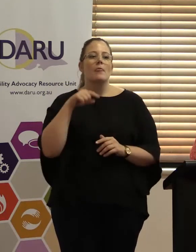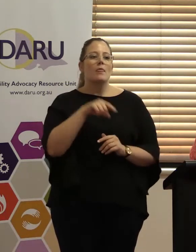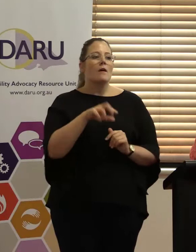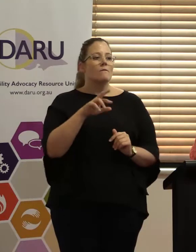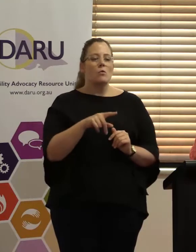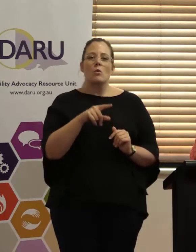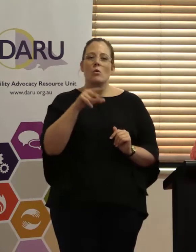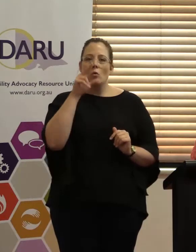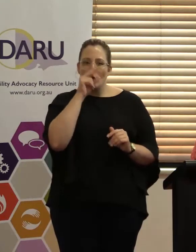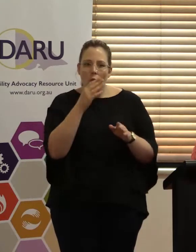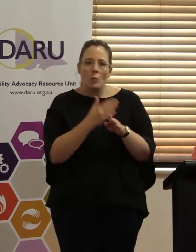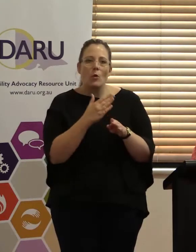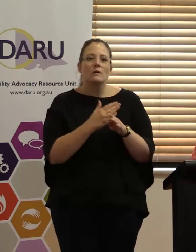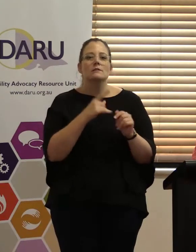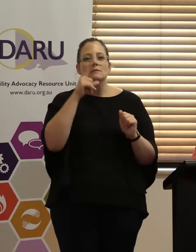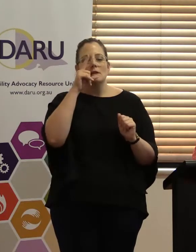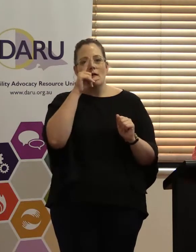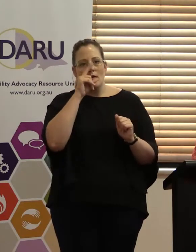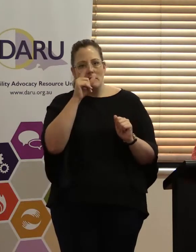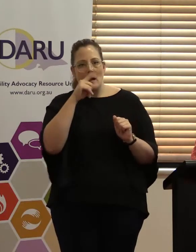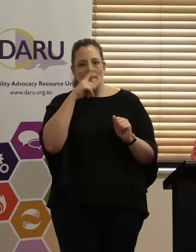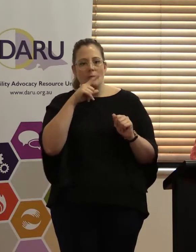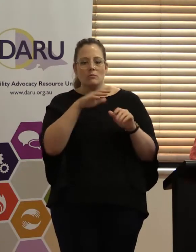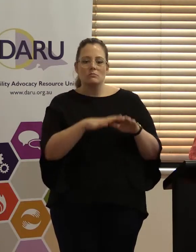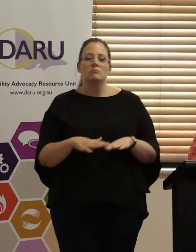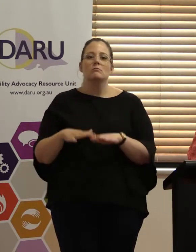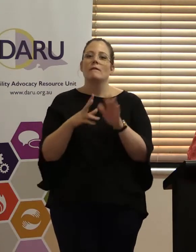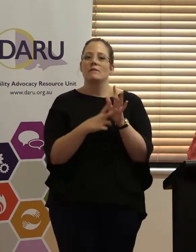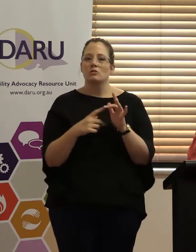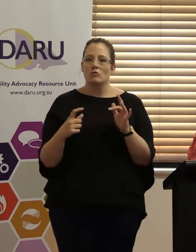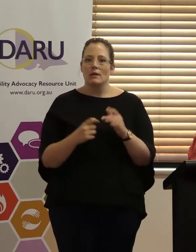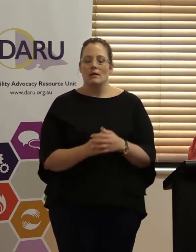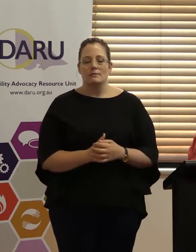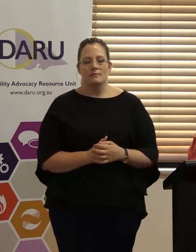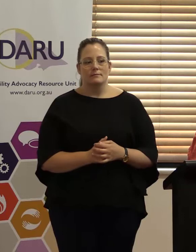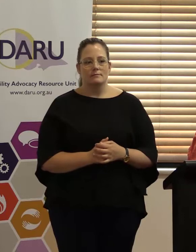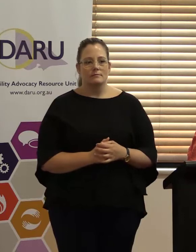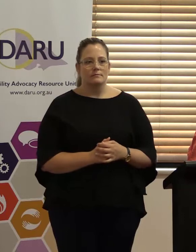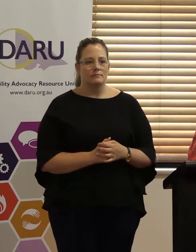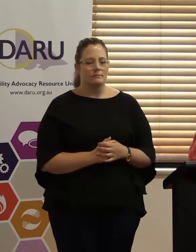young people across Victoria. It's been in existence for about